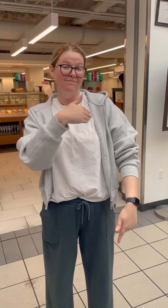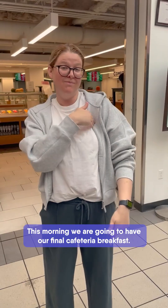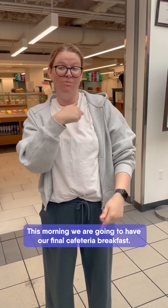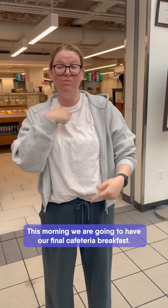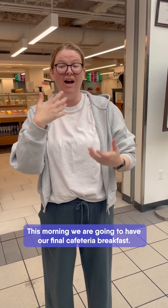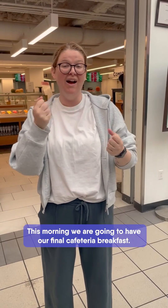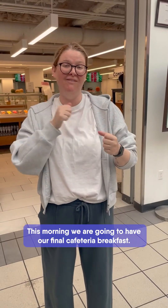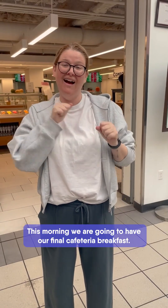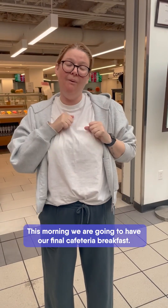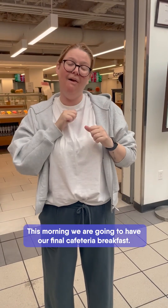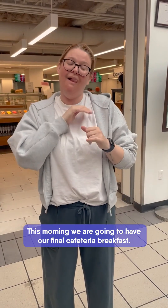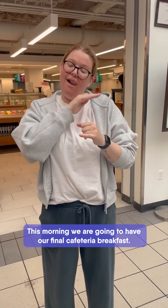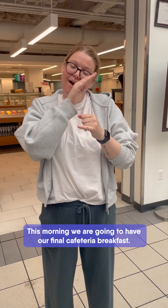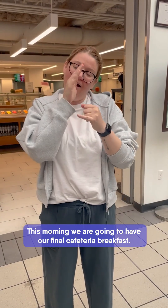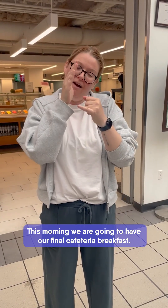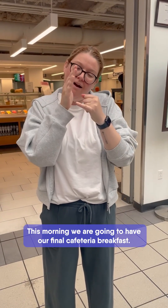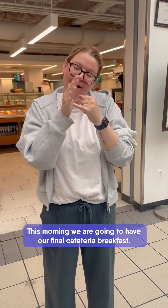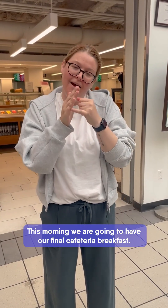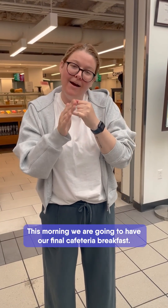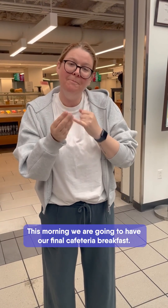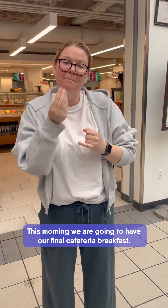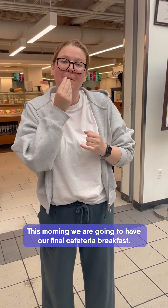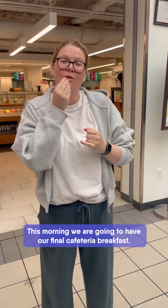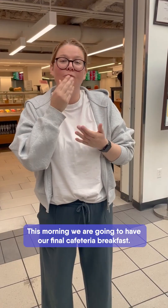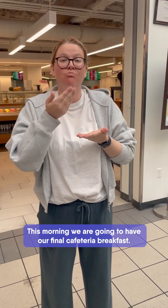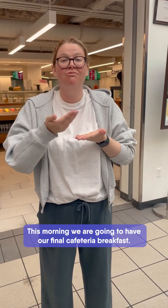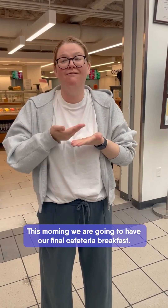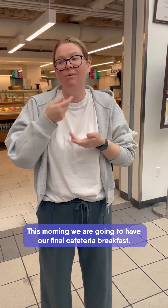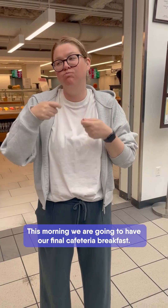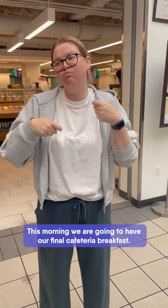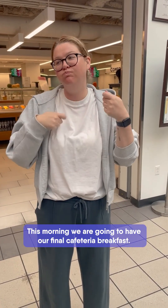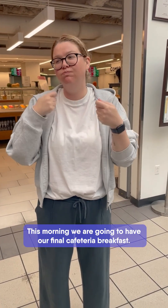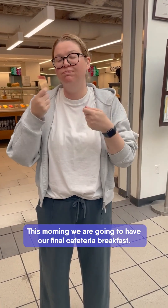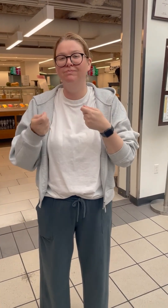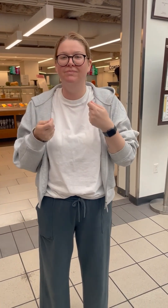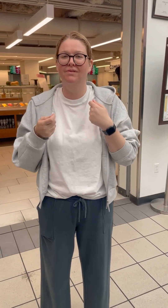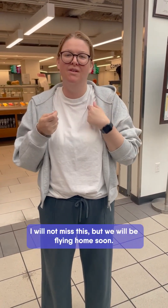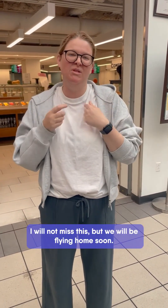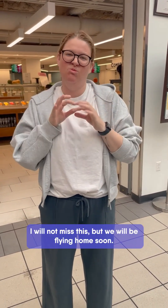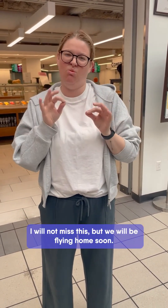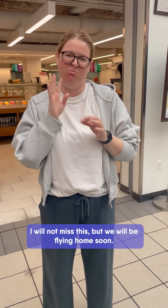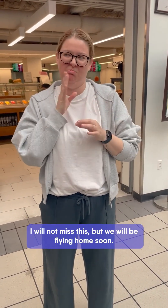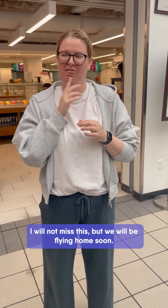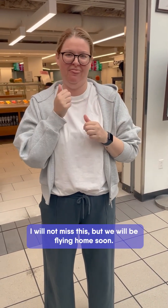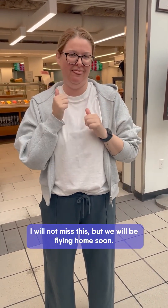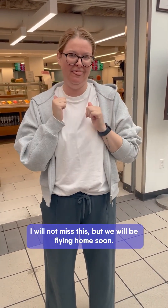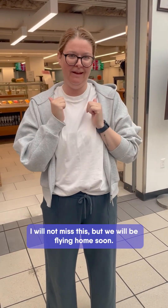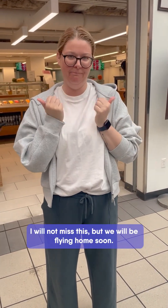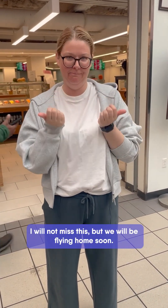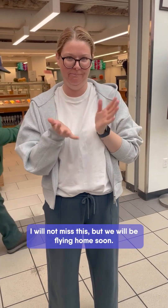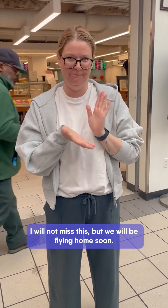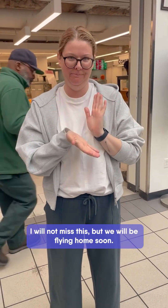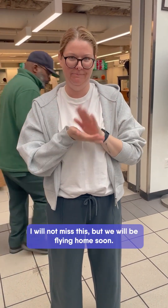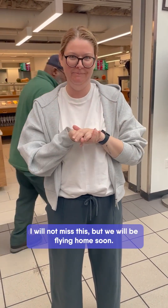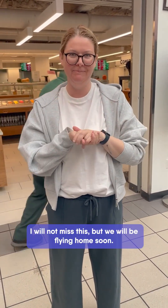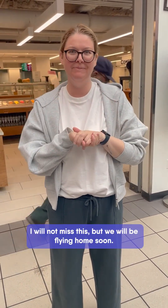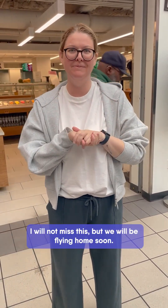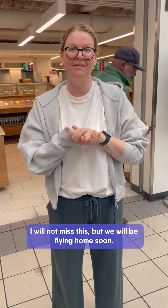This morning, we're going to have our final cafeteria breakfast. I will not miss this, but we